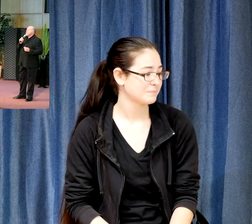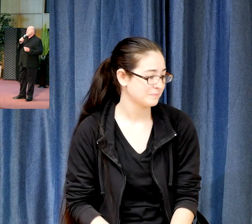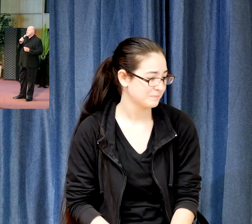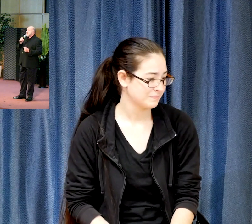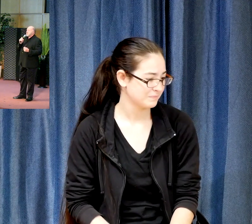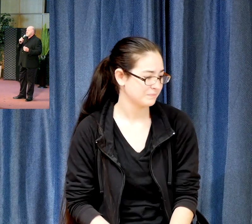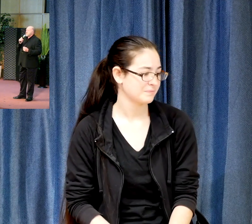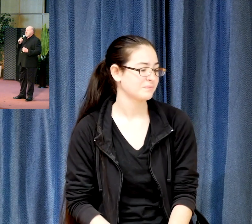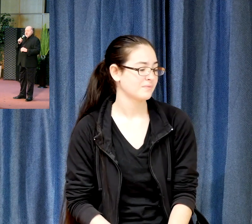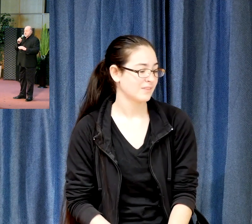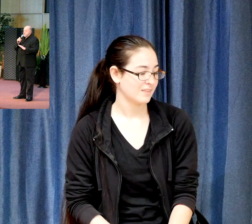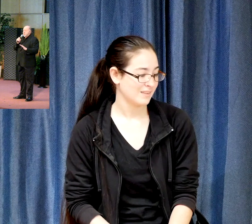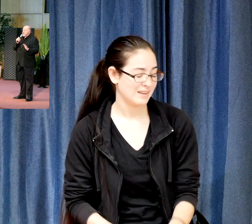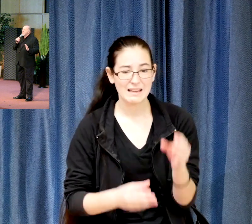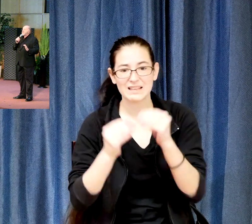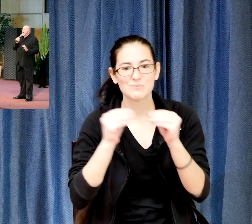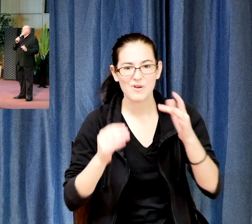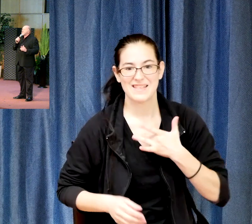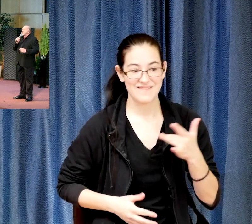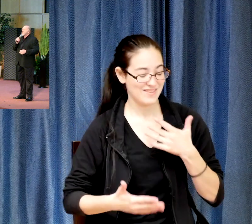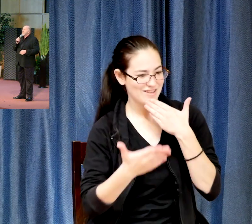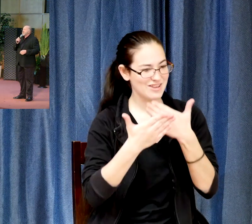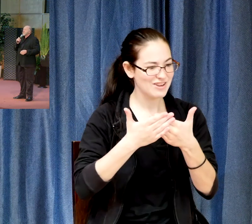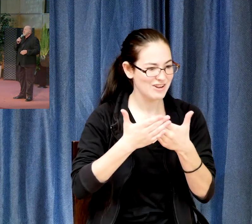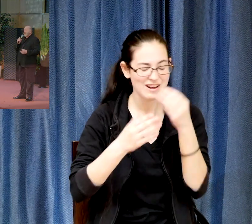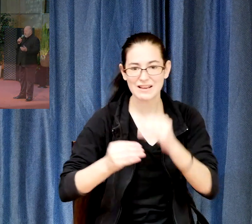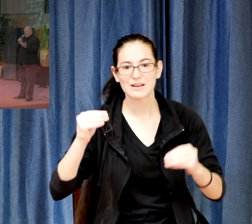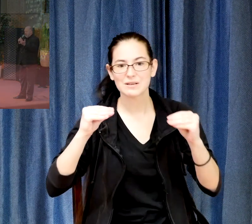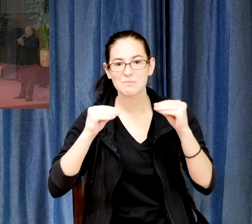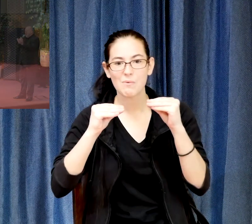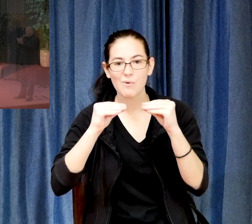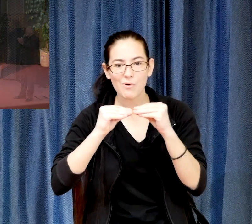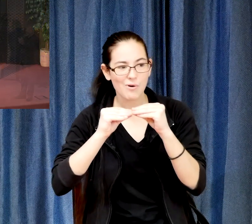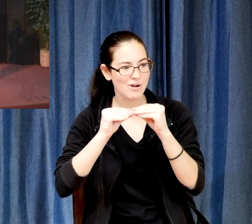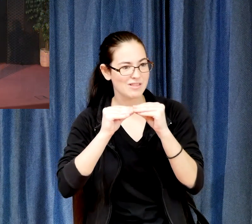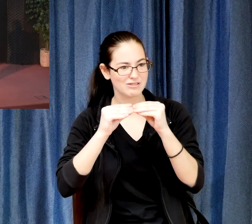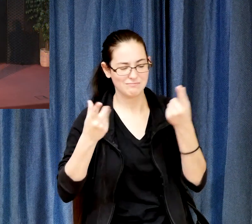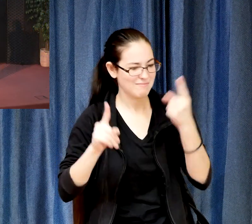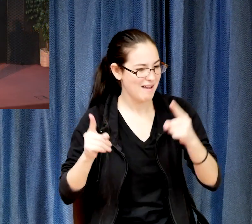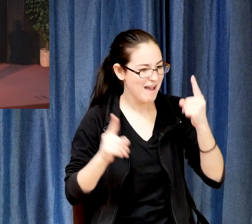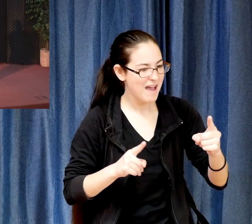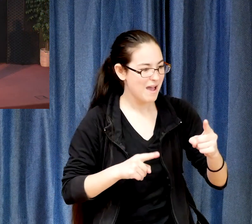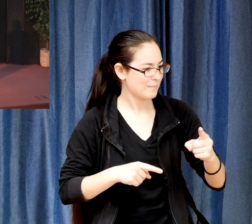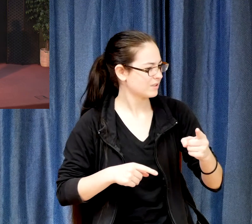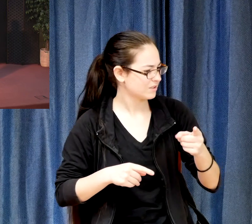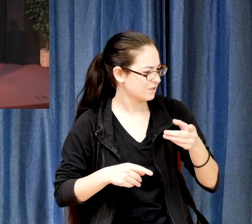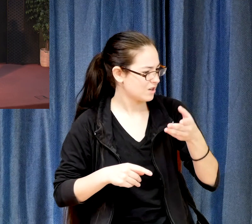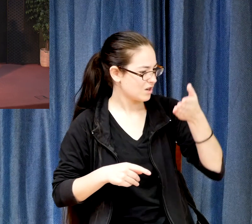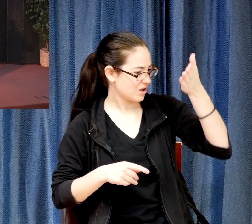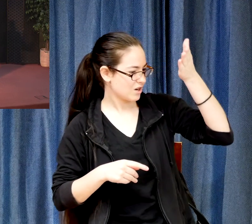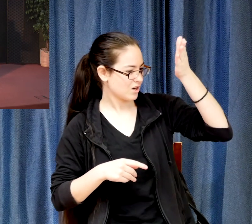good sensation. It's more than a passing thing. God is the explanation of